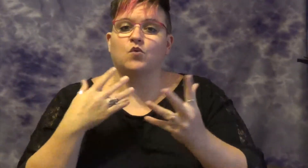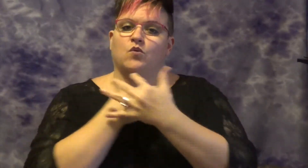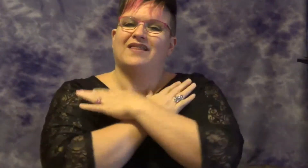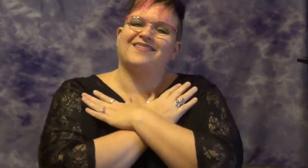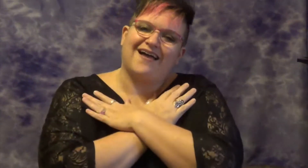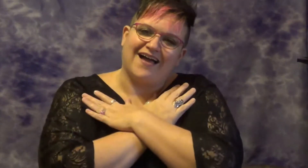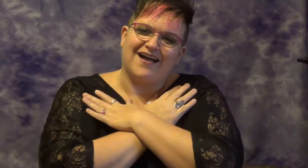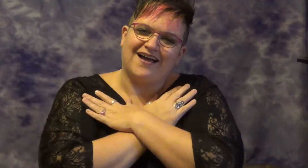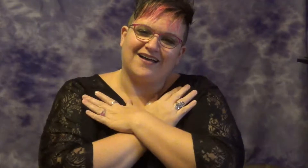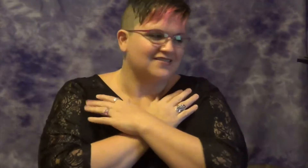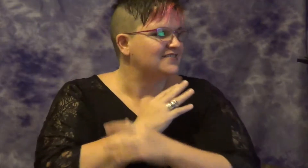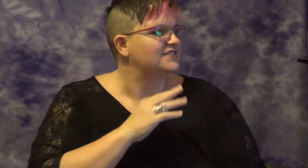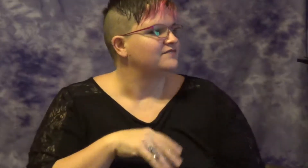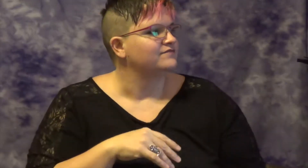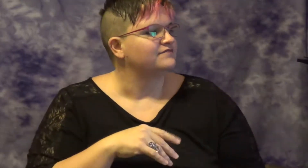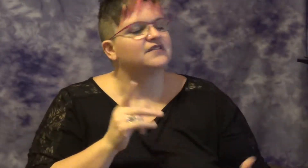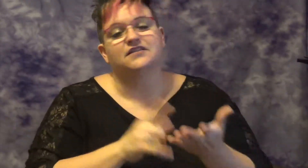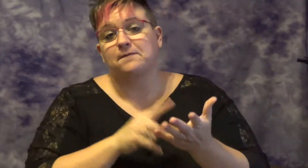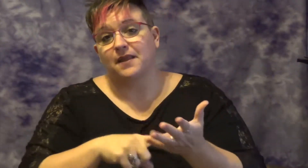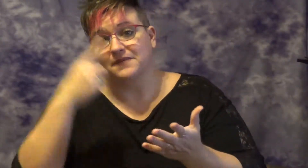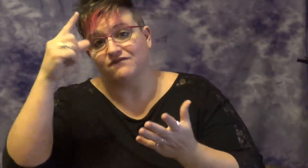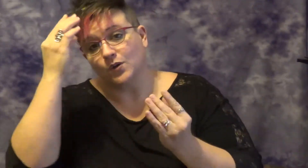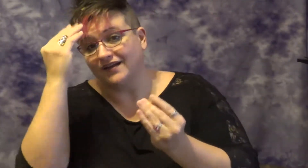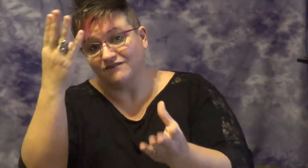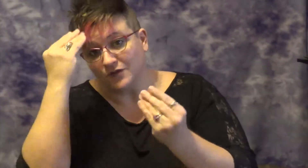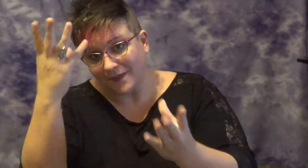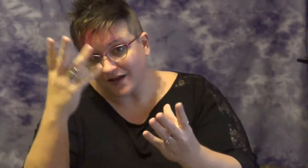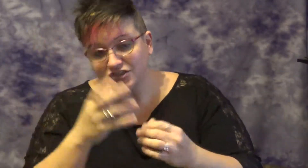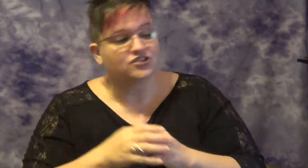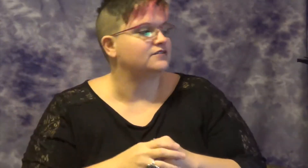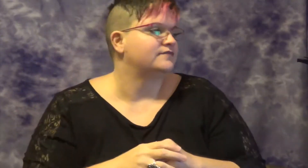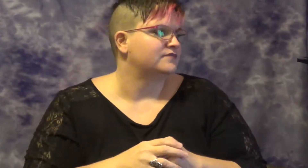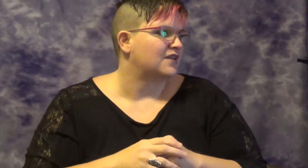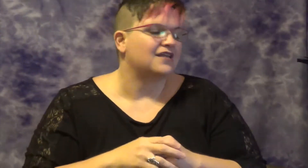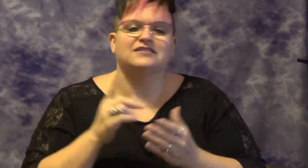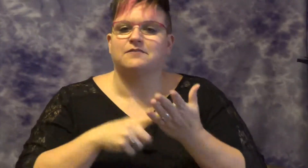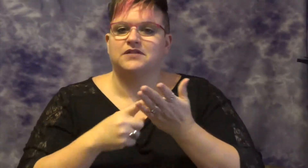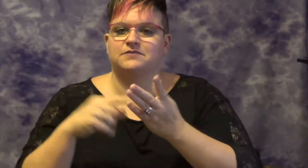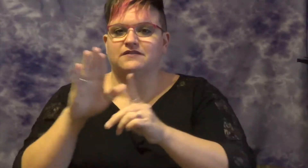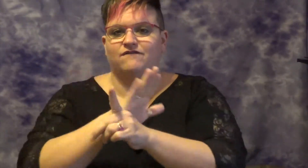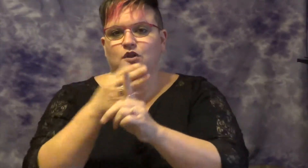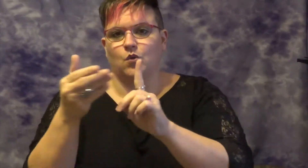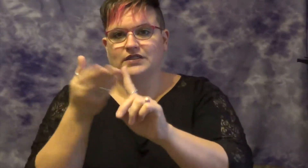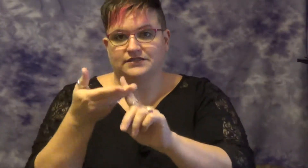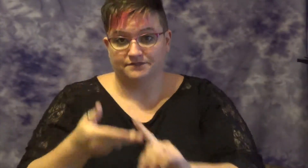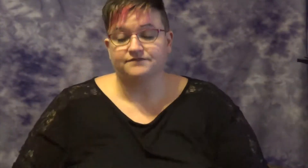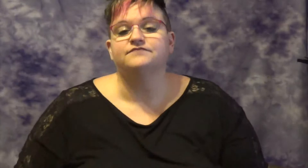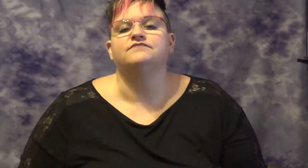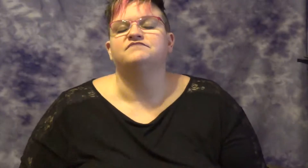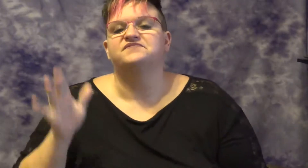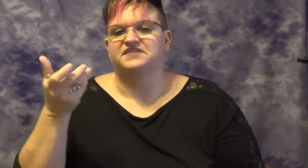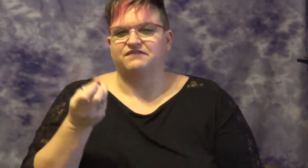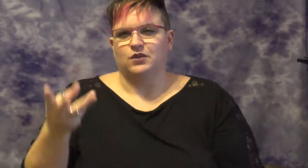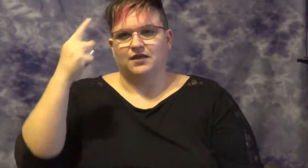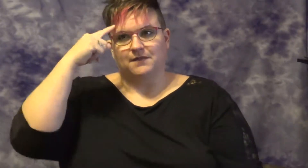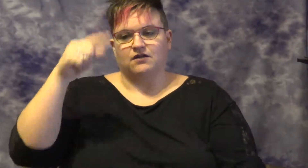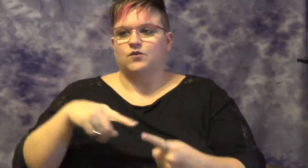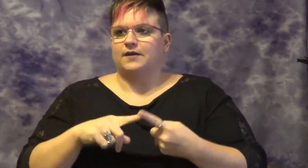inclusion, sorry. It might be making you upset. Maybe they're speaking about relaxation. Maybe it's about informing